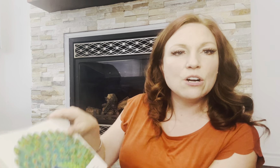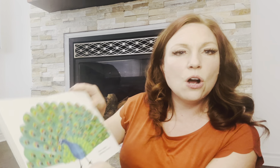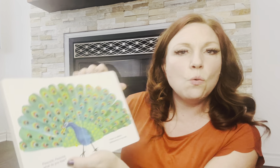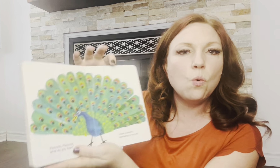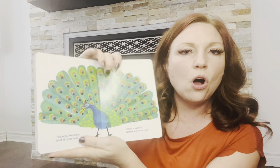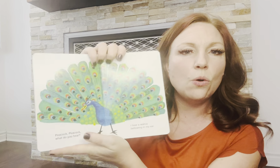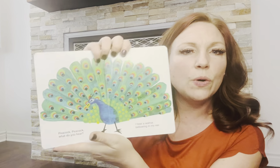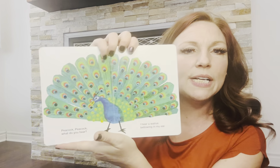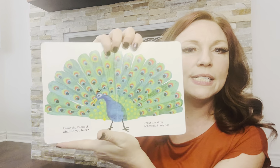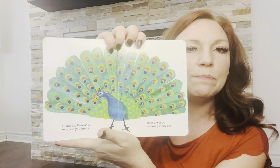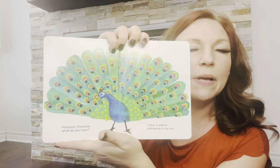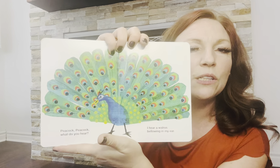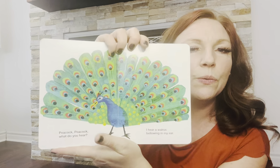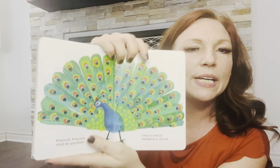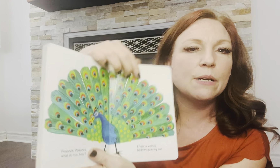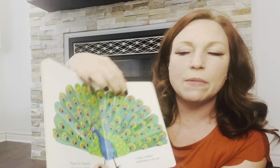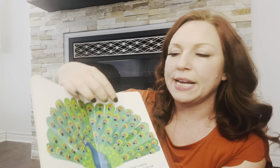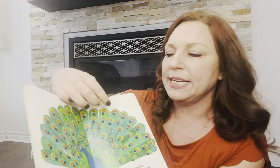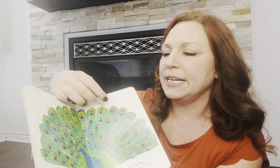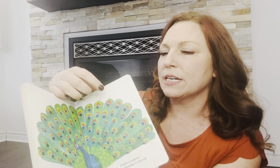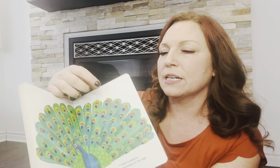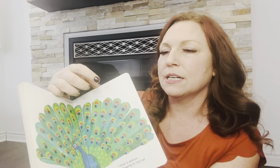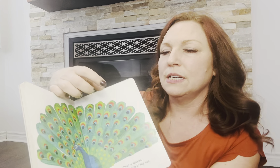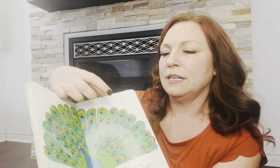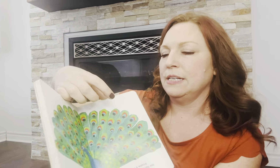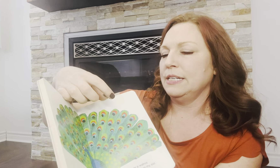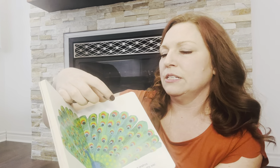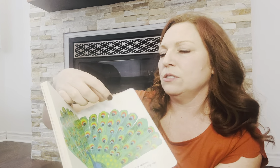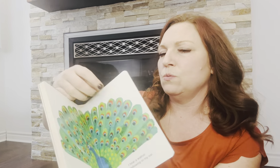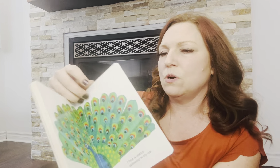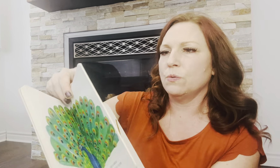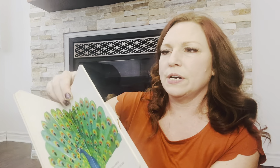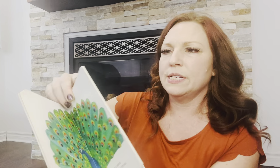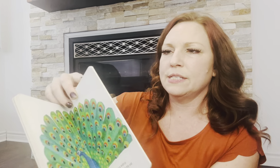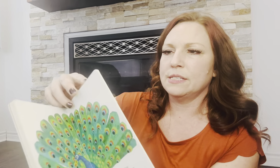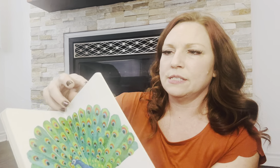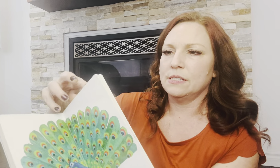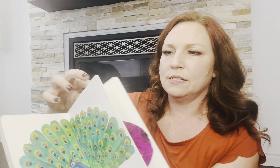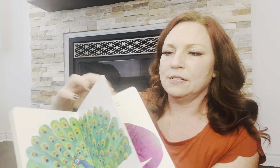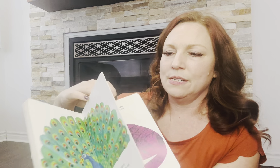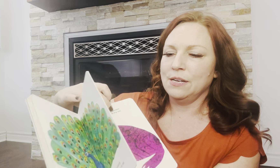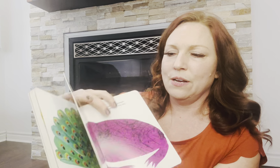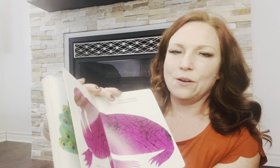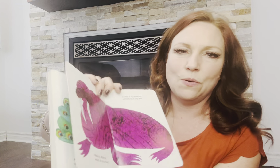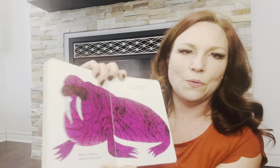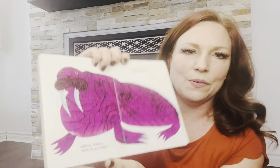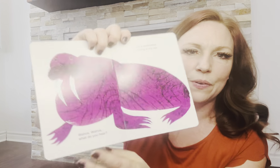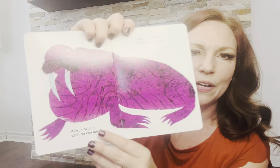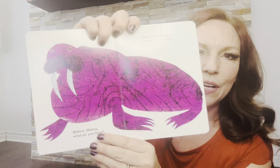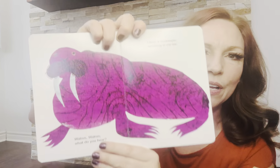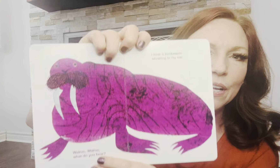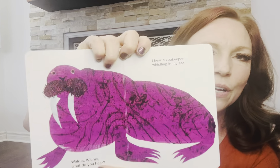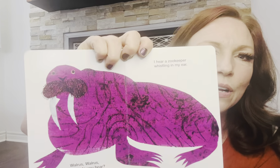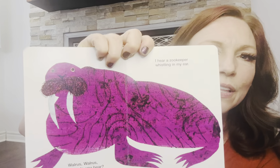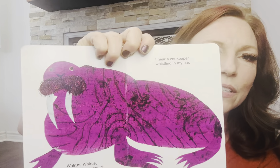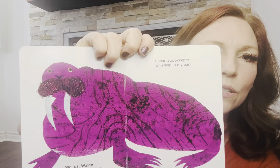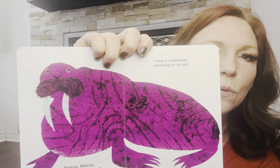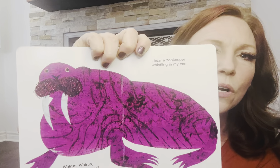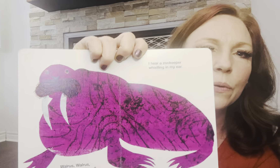a walrus bellowing in my ear. Here's a walrus. Oh, there's the